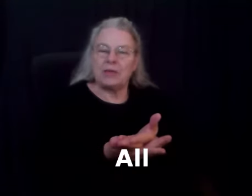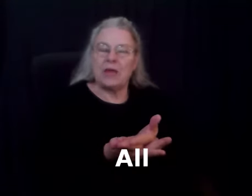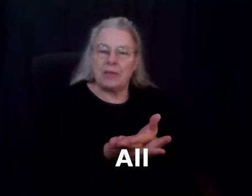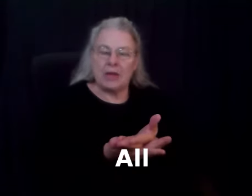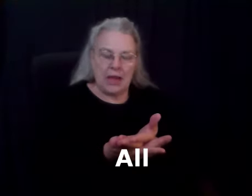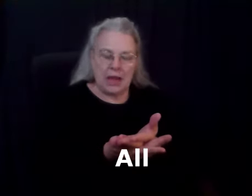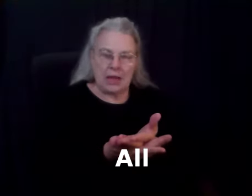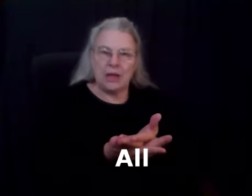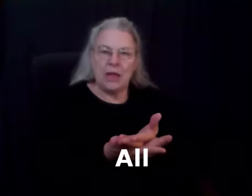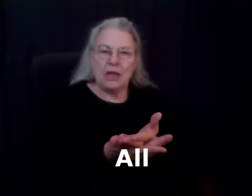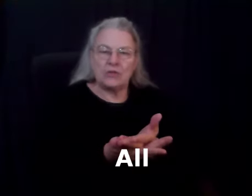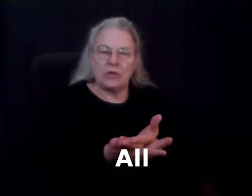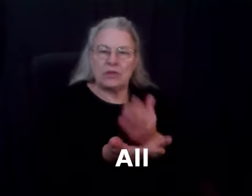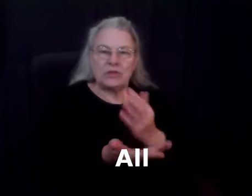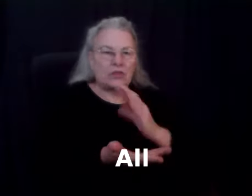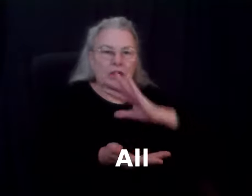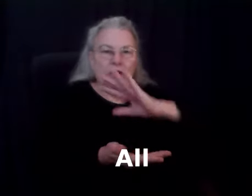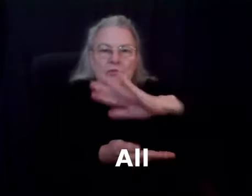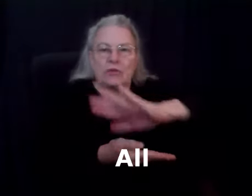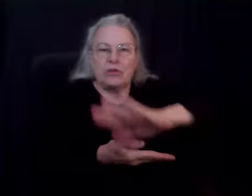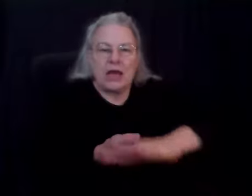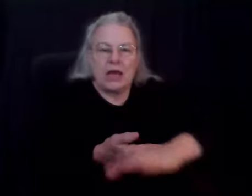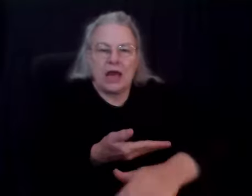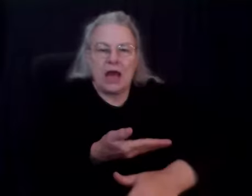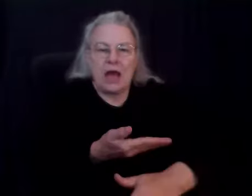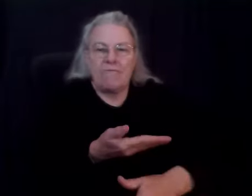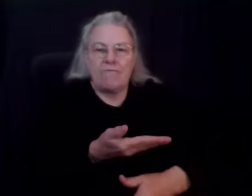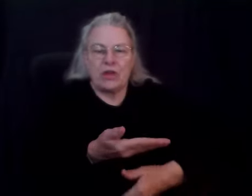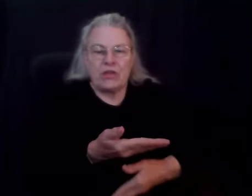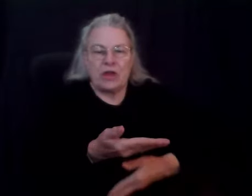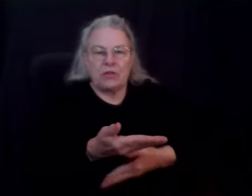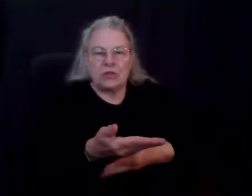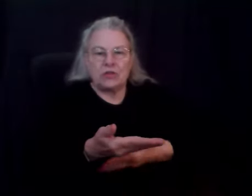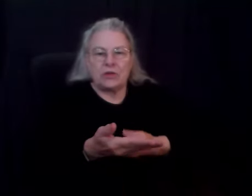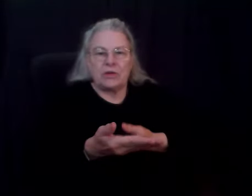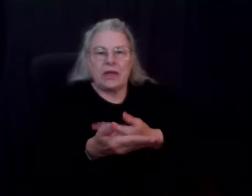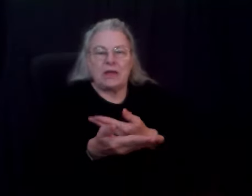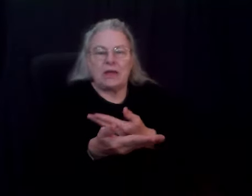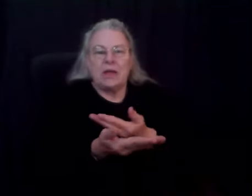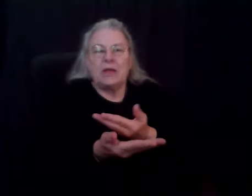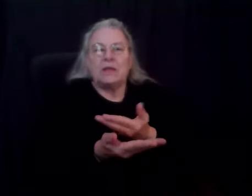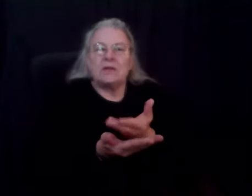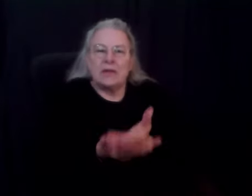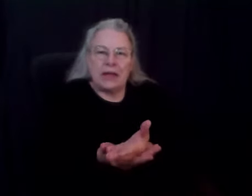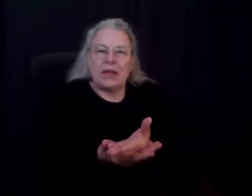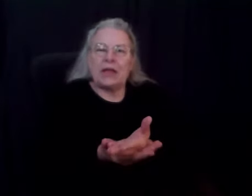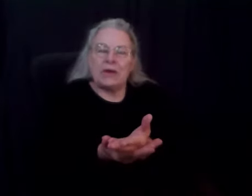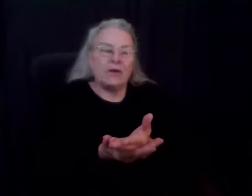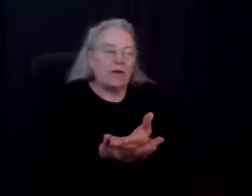non-dominant hand, so that it's just like you're taking everything that you can get to lay it in there.